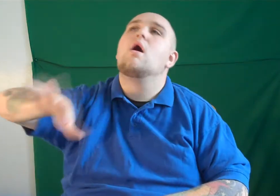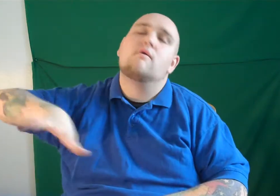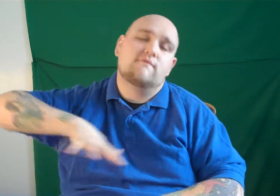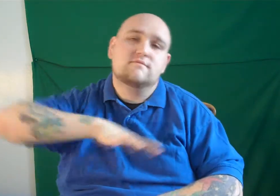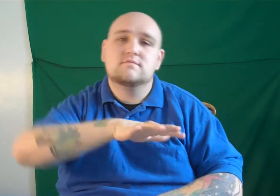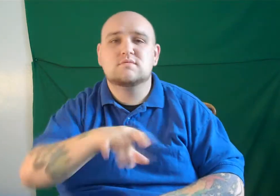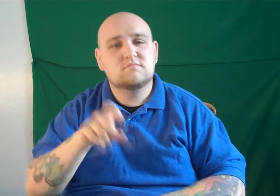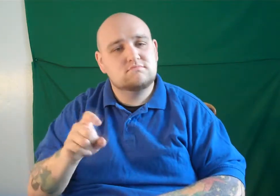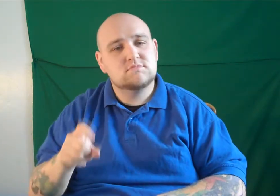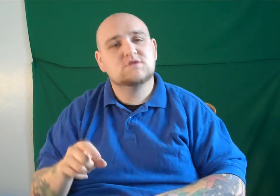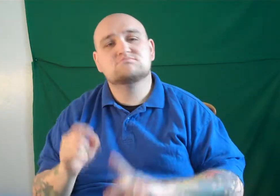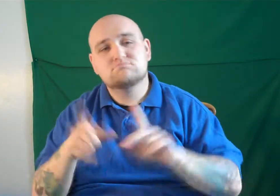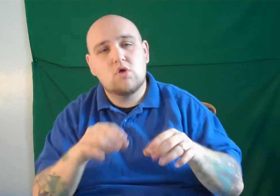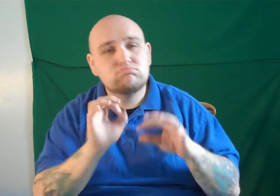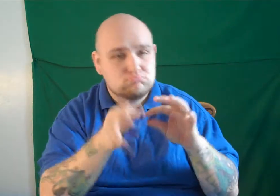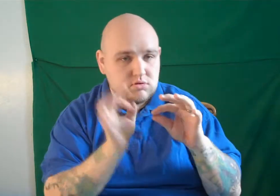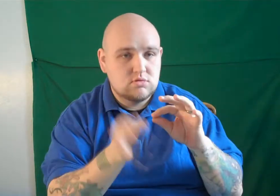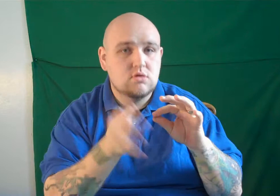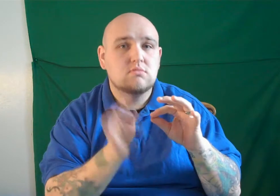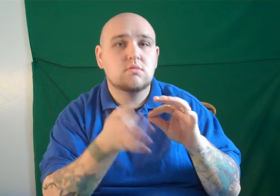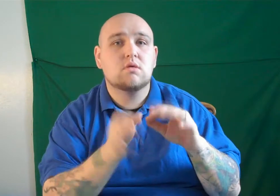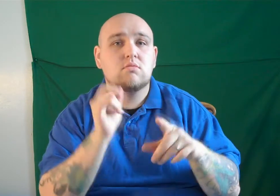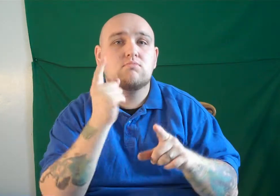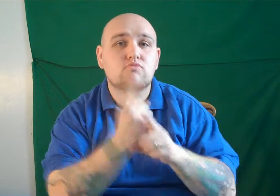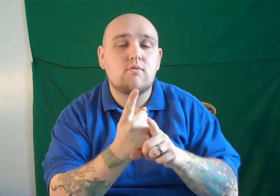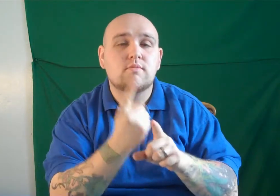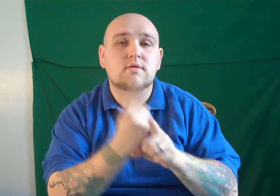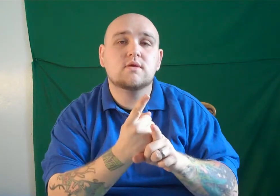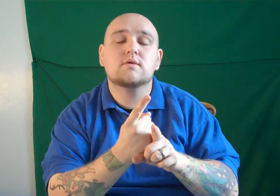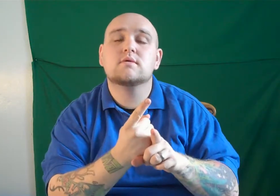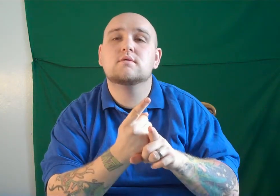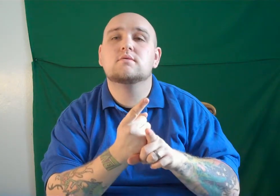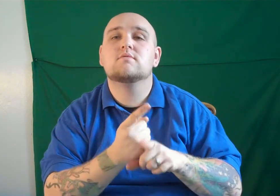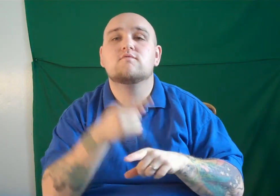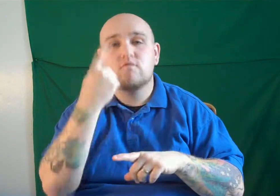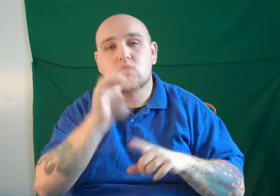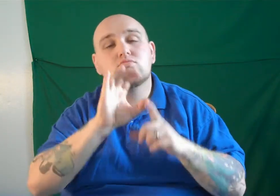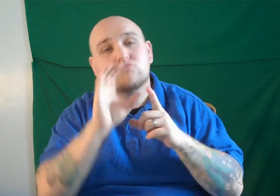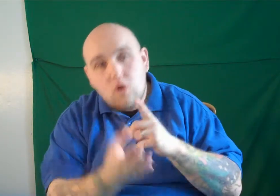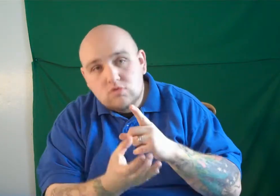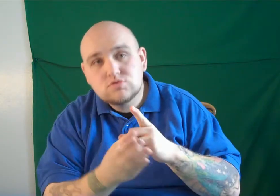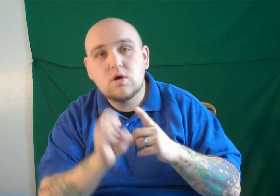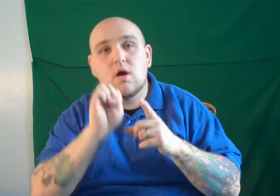services appropriately that reflect awareness and sensitivity to cultural and ethnic diverse